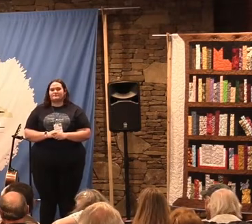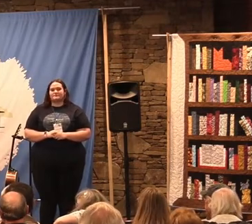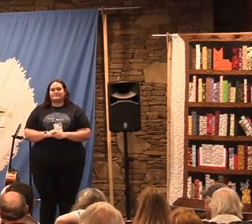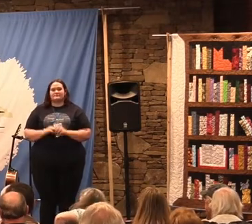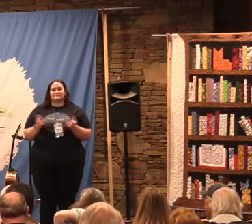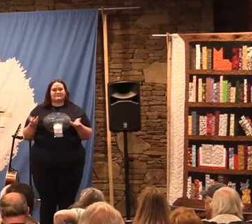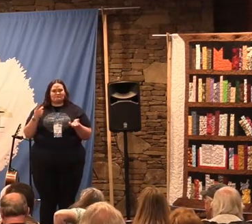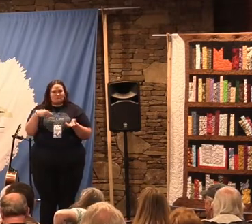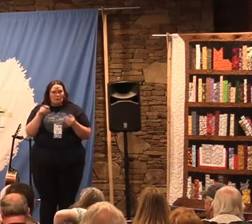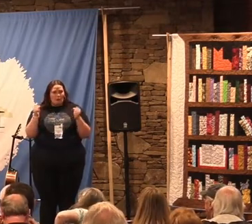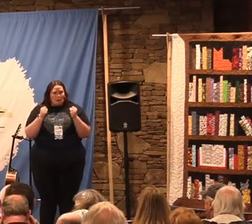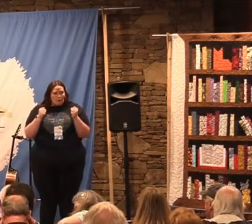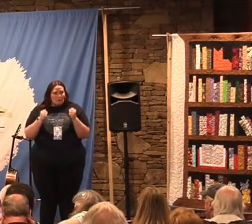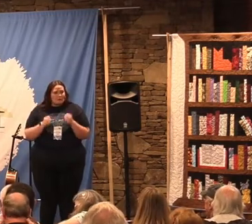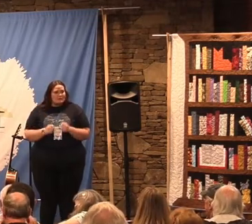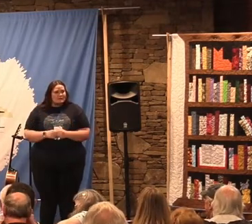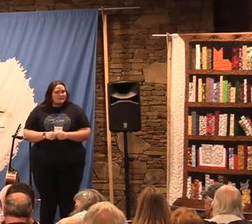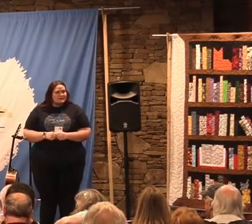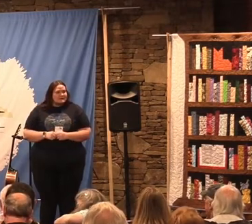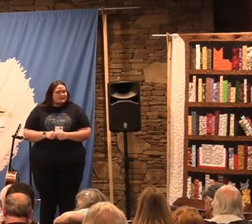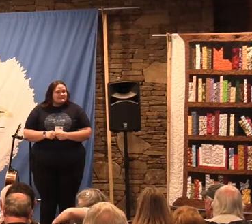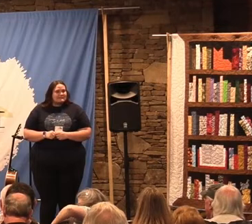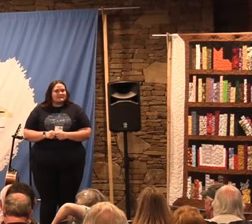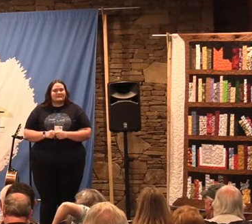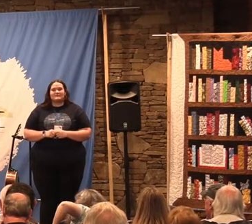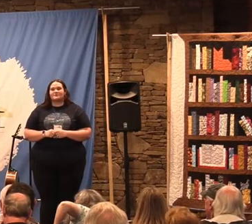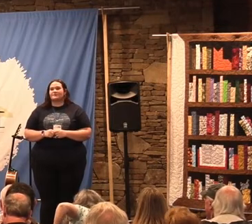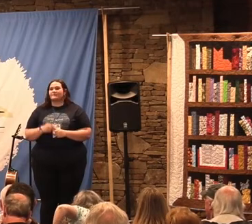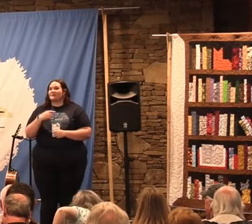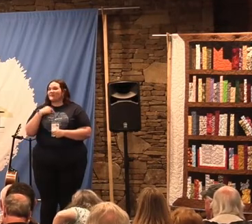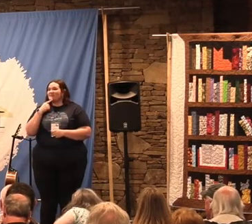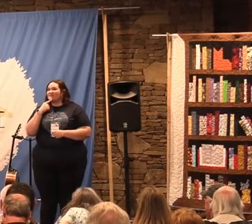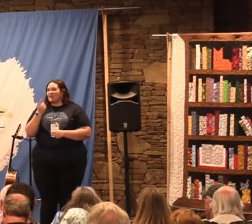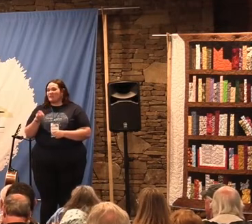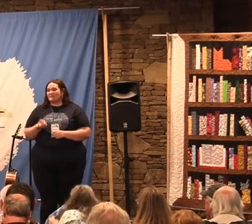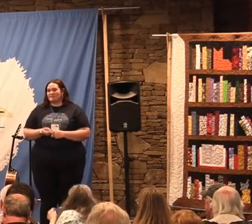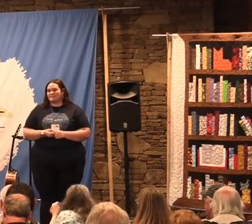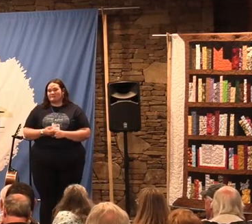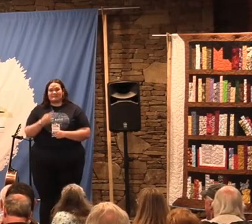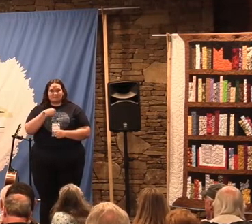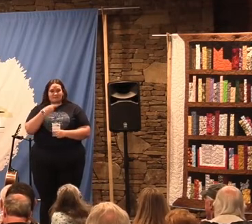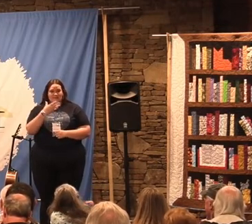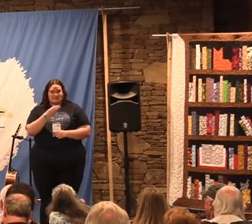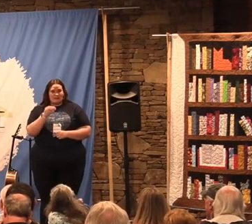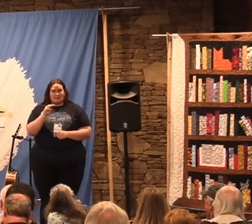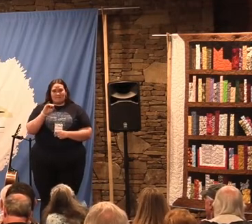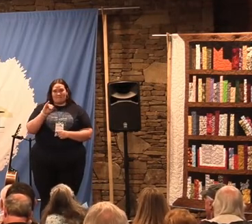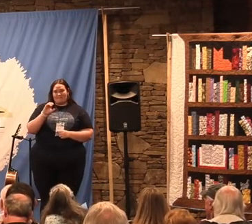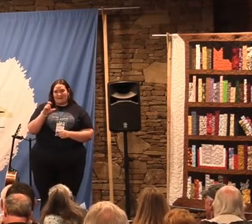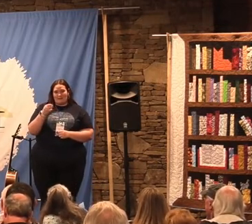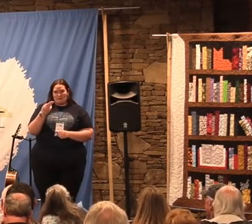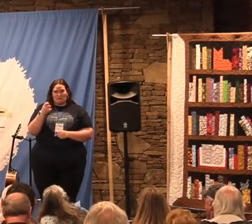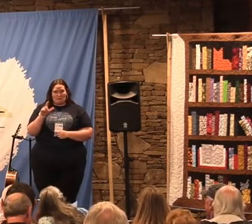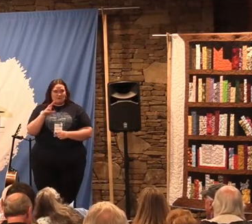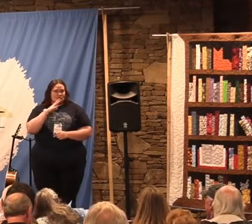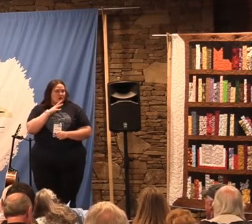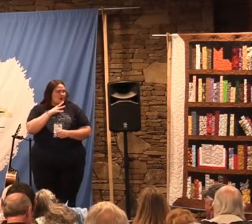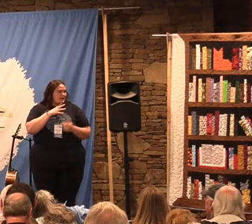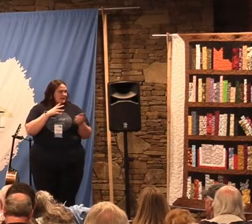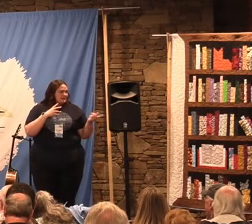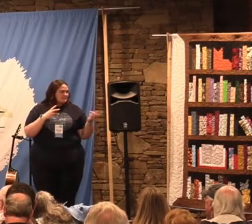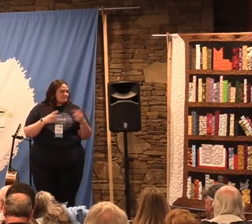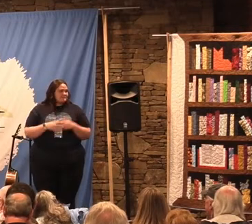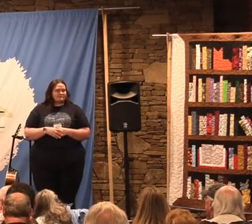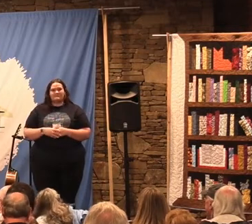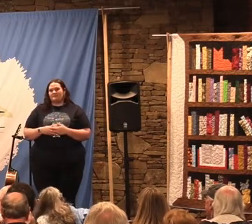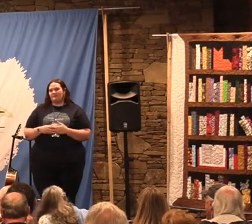Are y'all cold? Well, I tell y'all what, Michael and I were talking, we've already had redbud winter. So right now